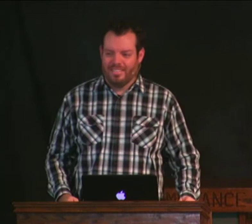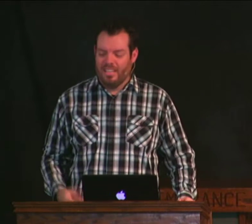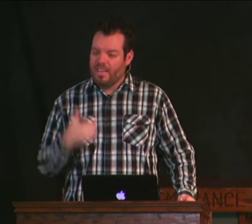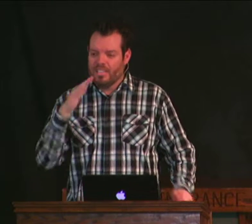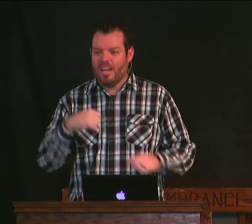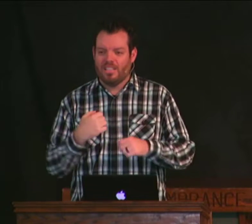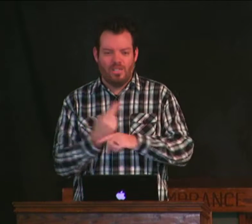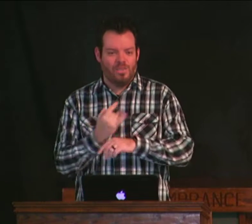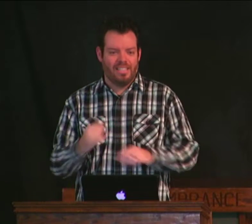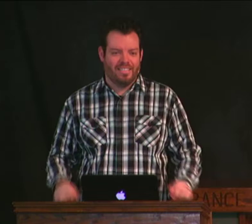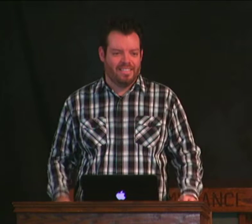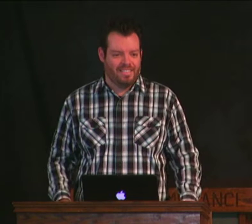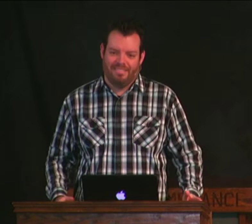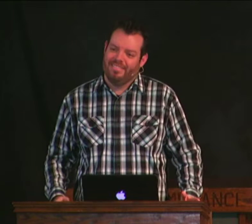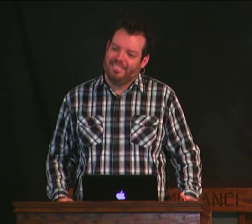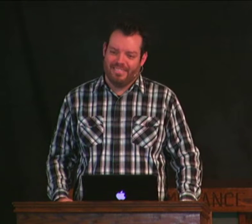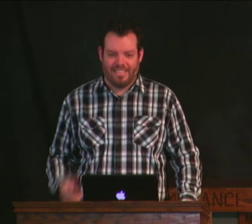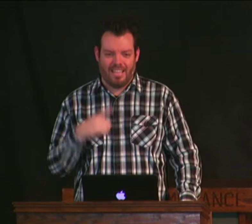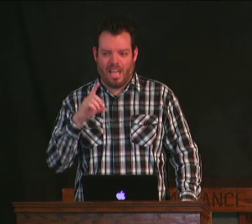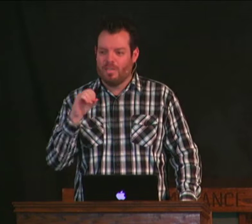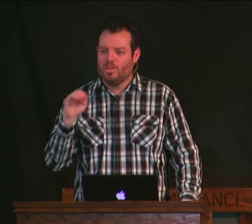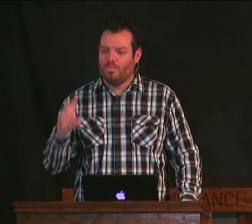if I didn't know how to use it, I'd be doomed.